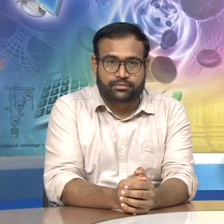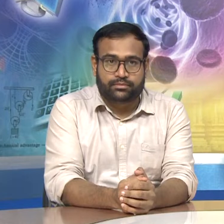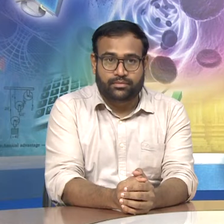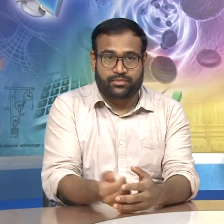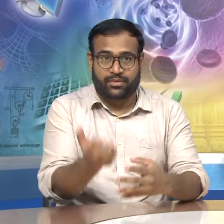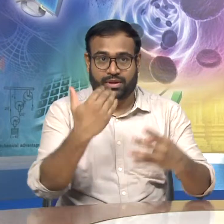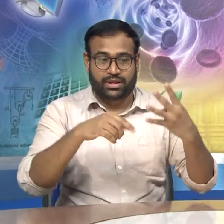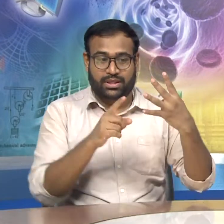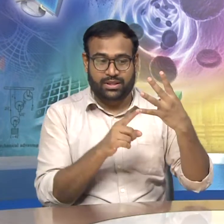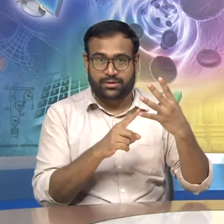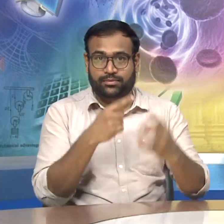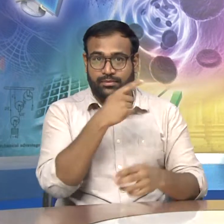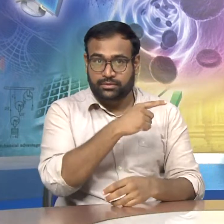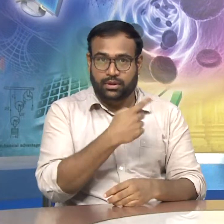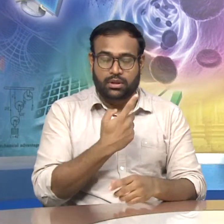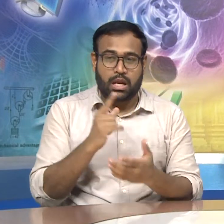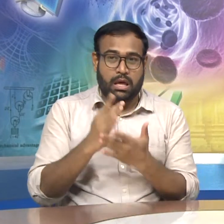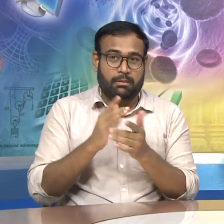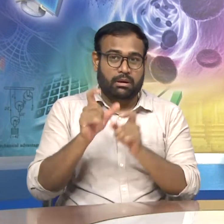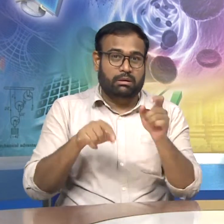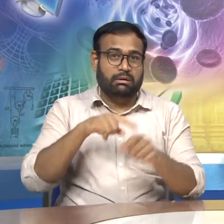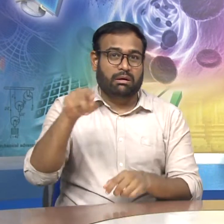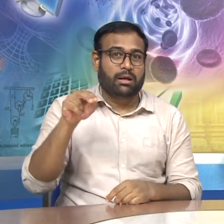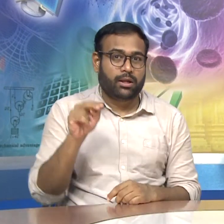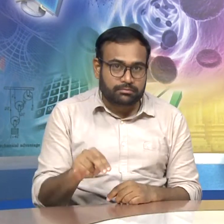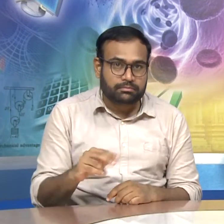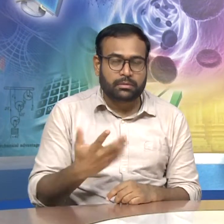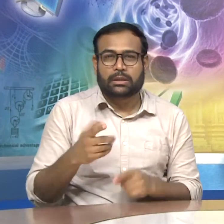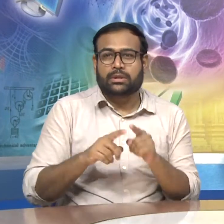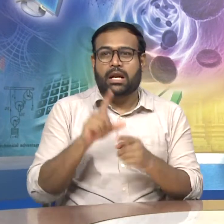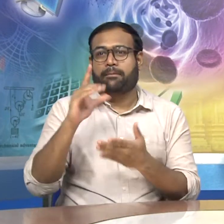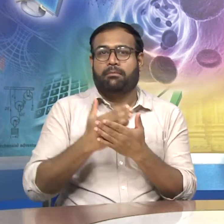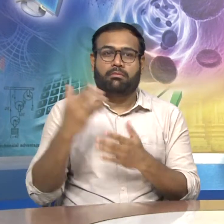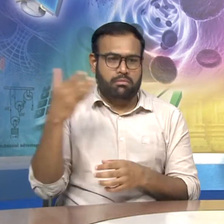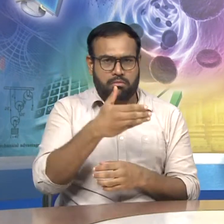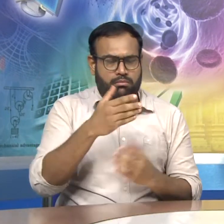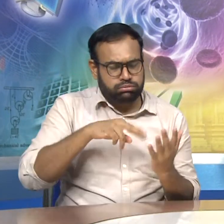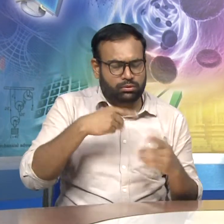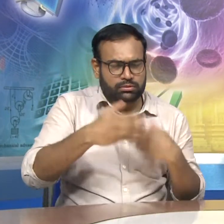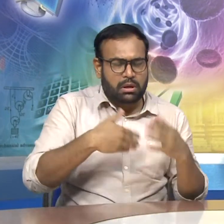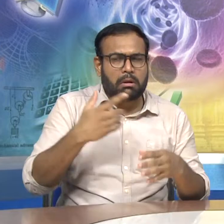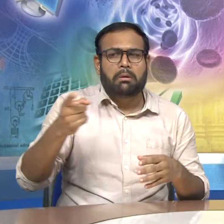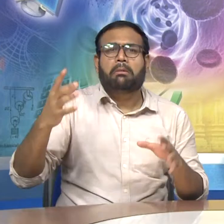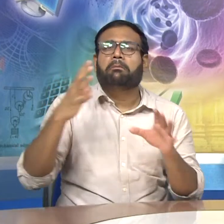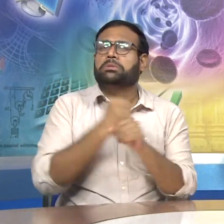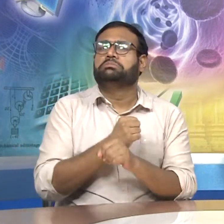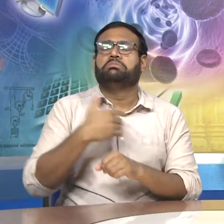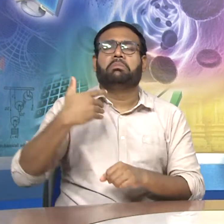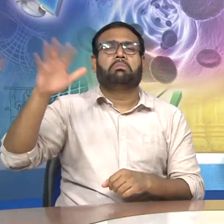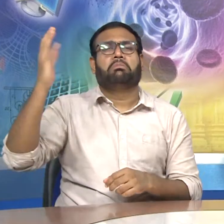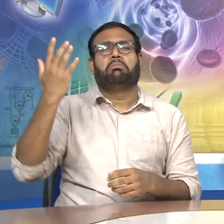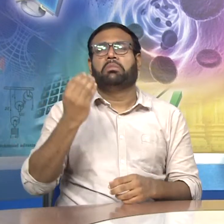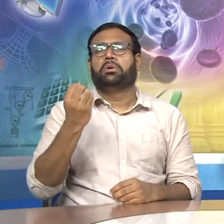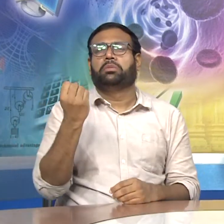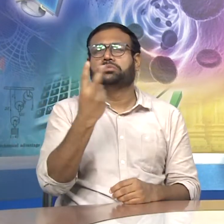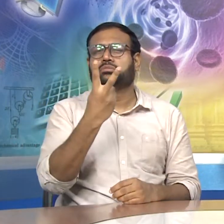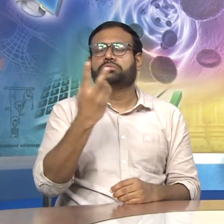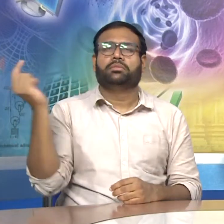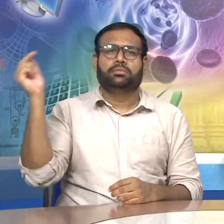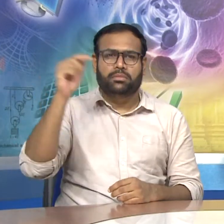Point number 4, catching up information need. Catching up information need arise